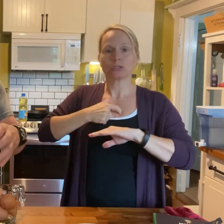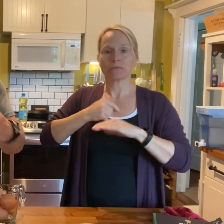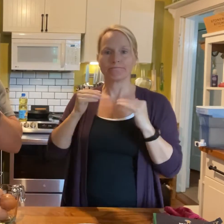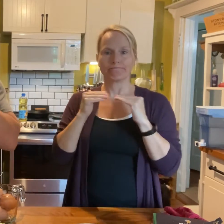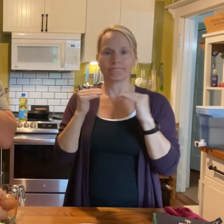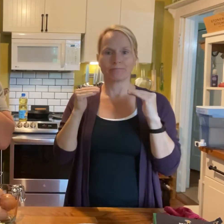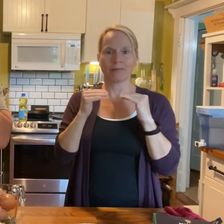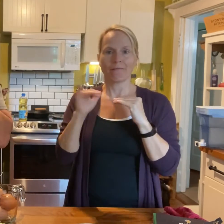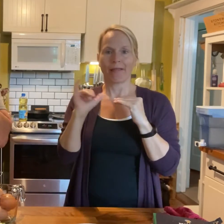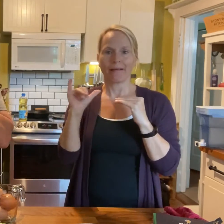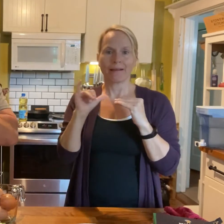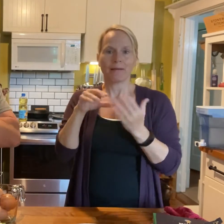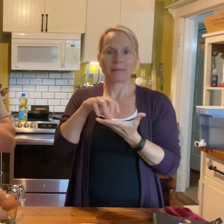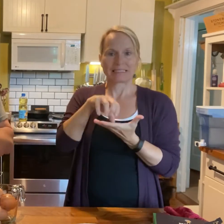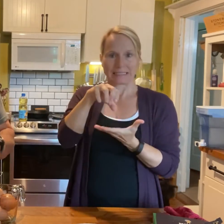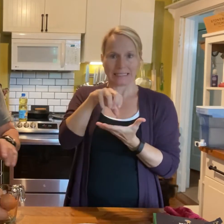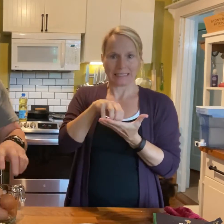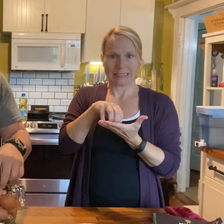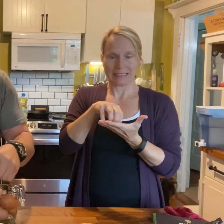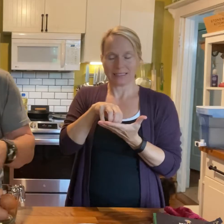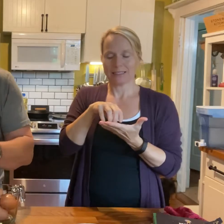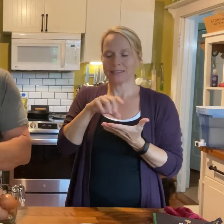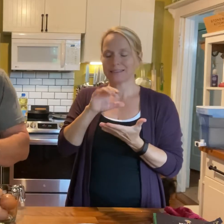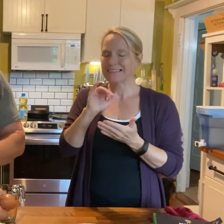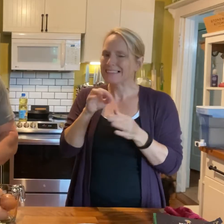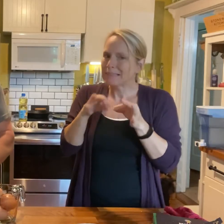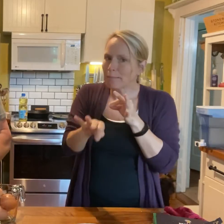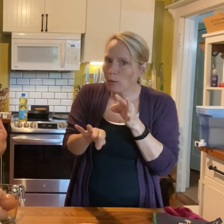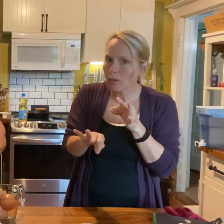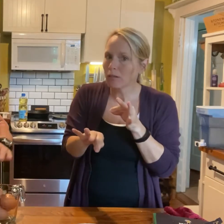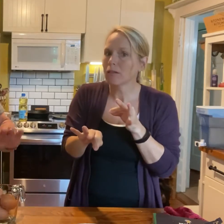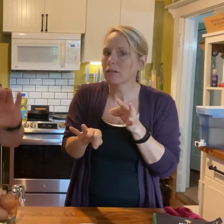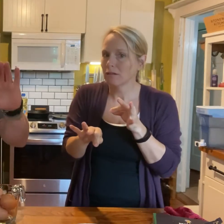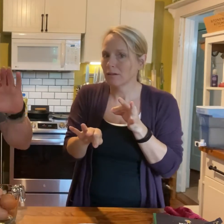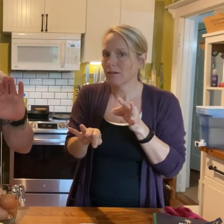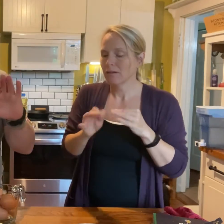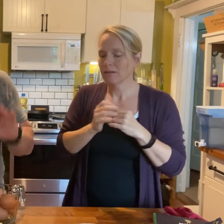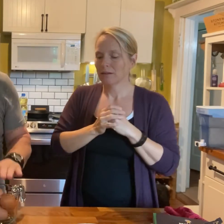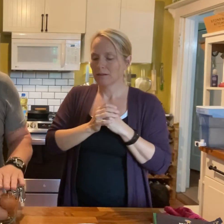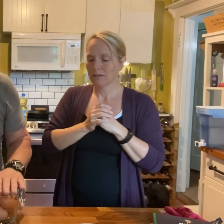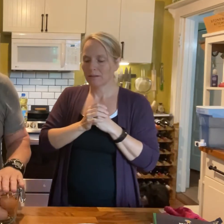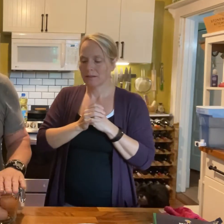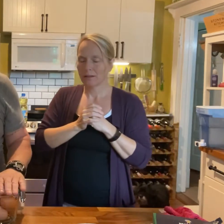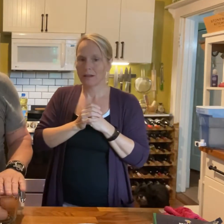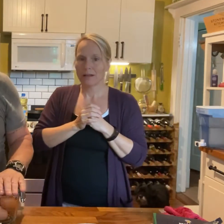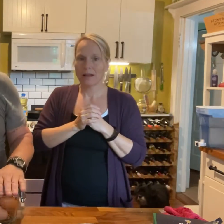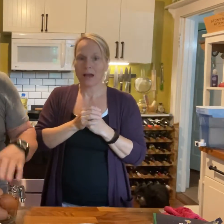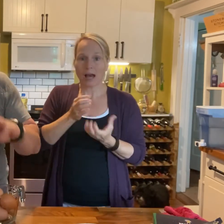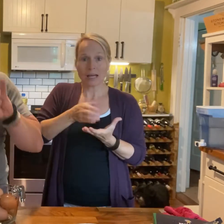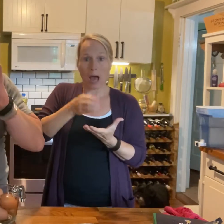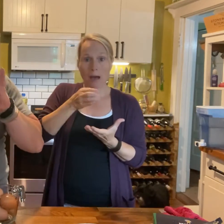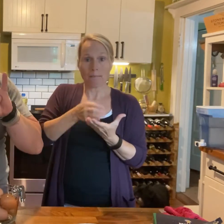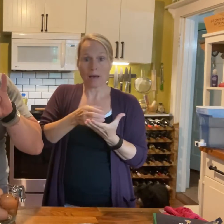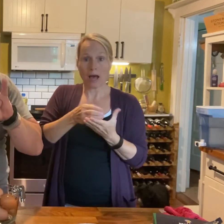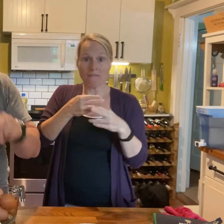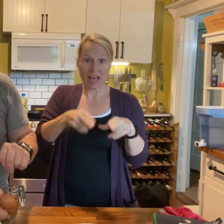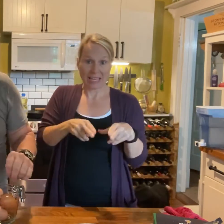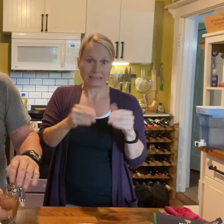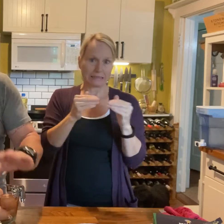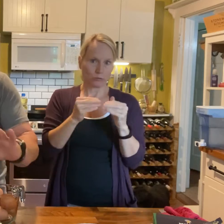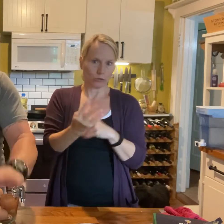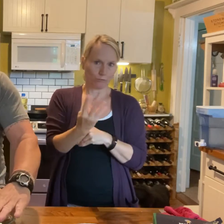like a biscuit. Very, very simple ingredients. A cup of eggs, which is